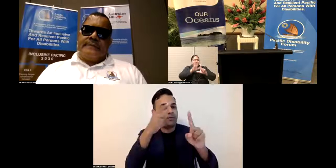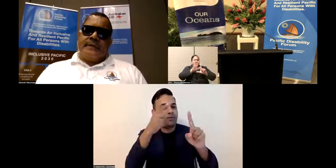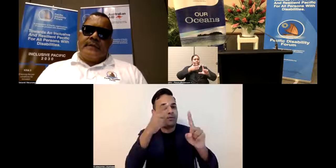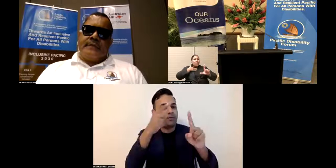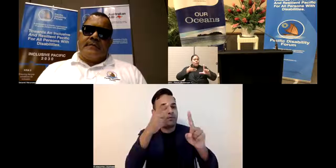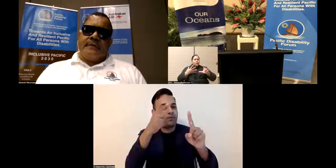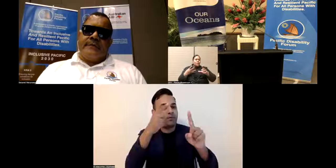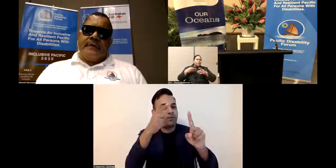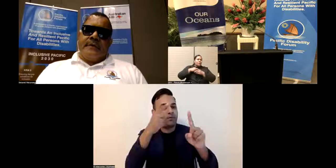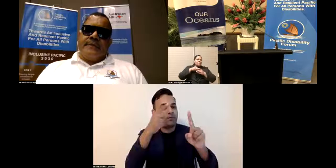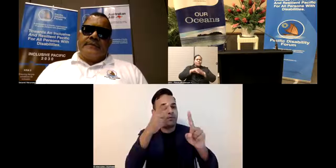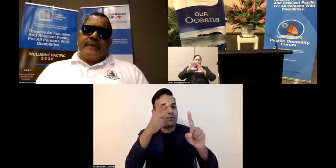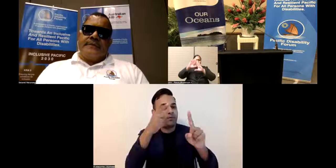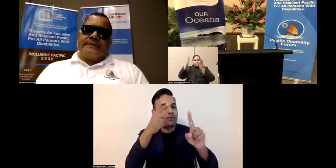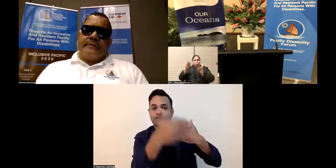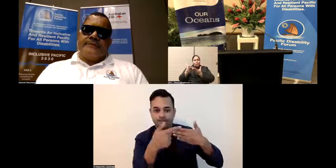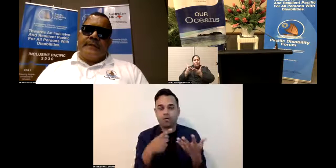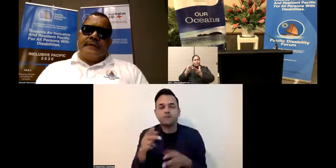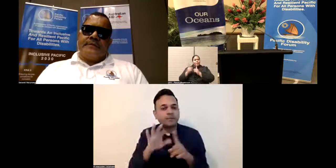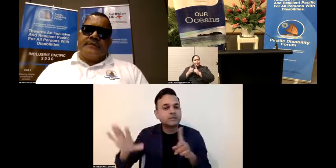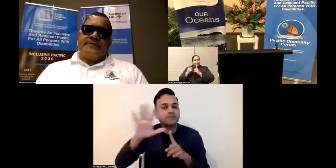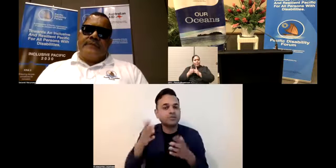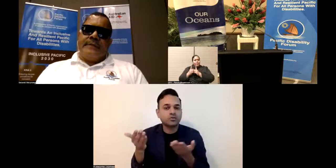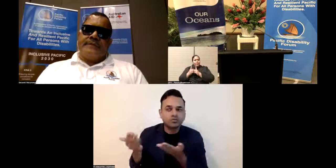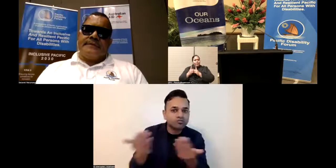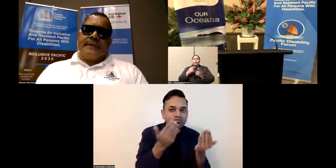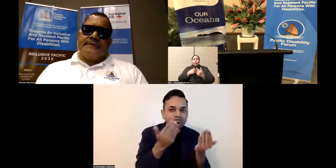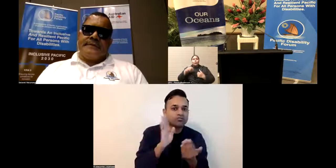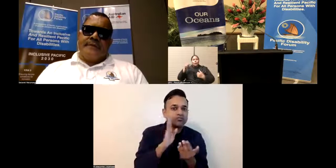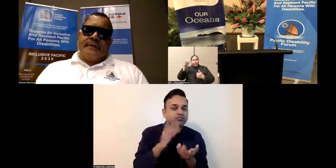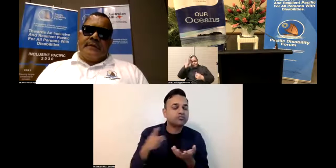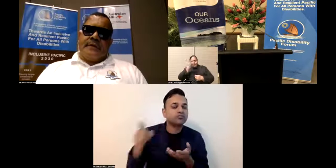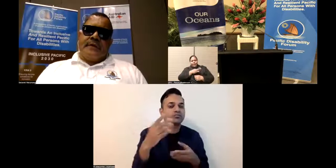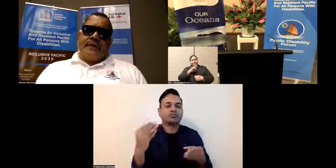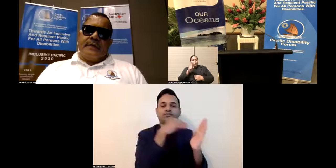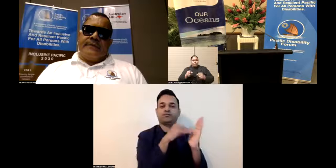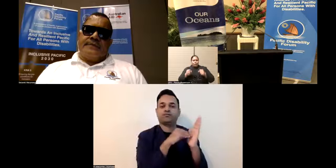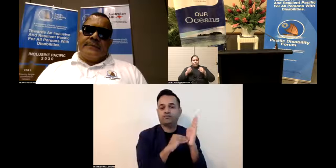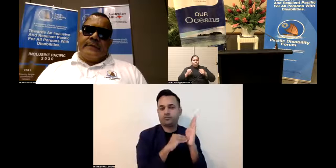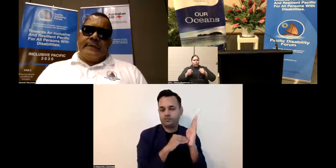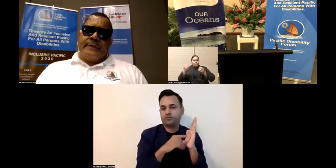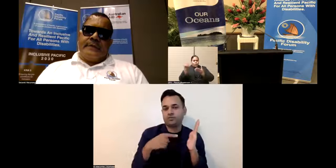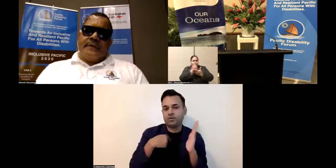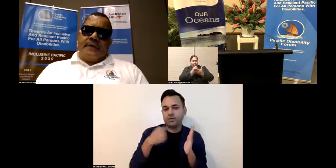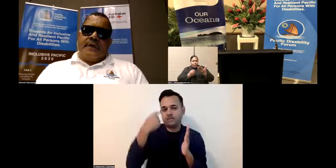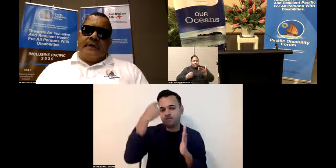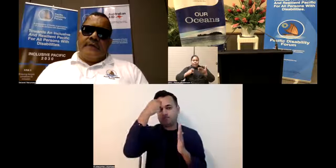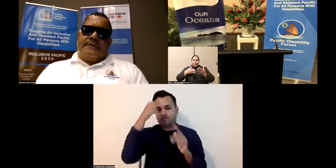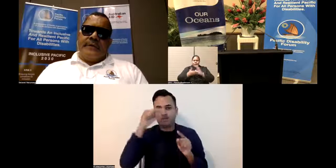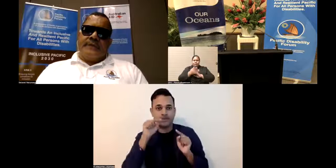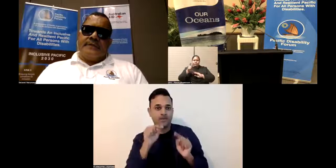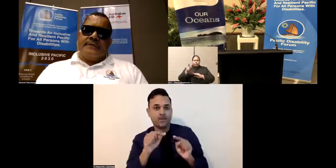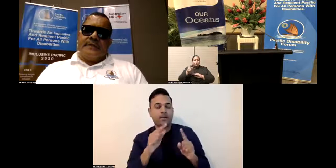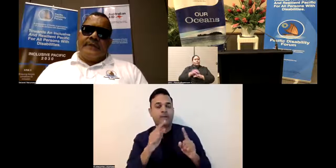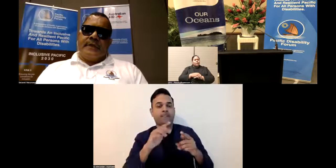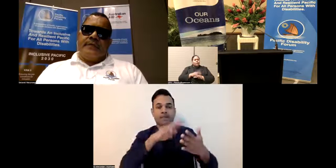Pacific statement and through the Pacific Islands Forum Secretary to its member states, thank them for the support